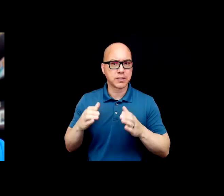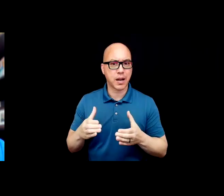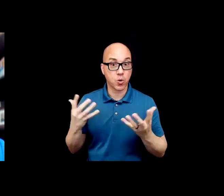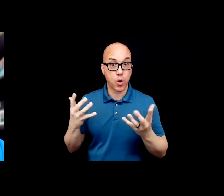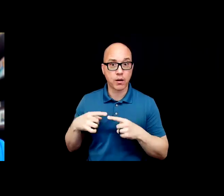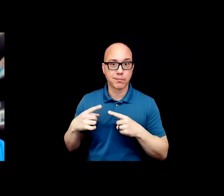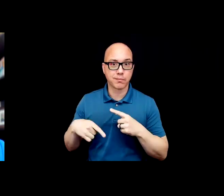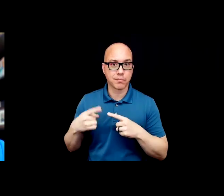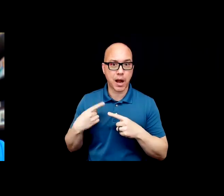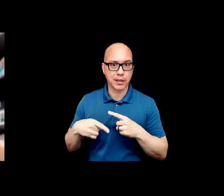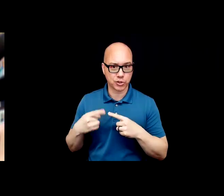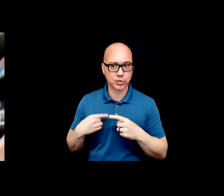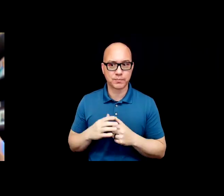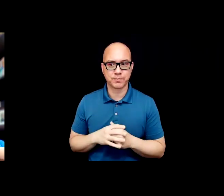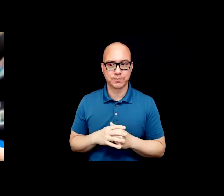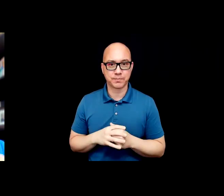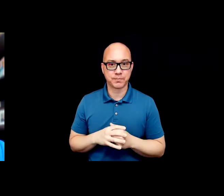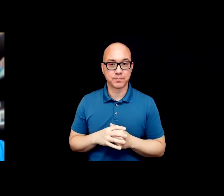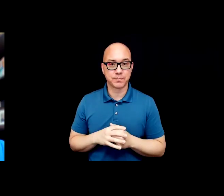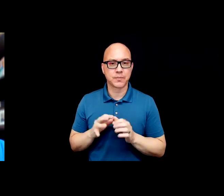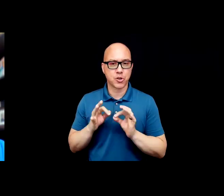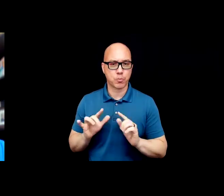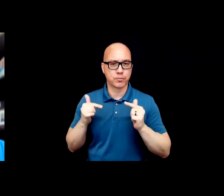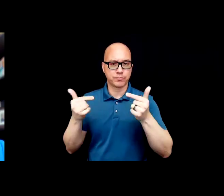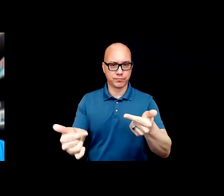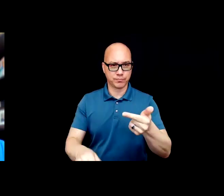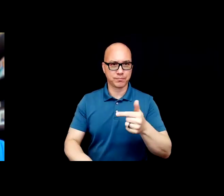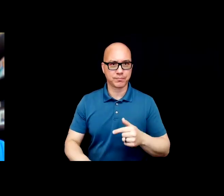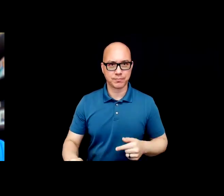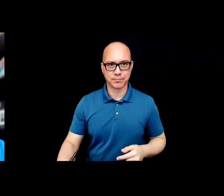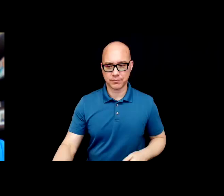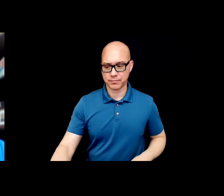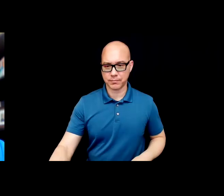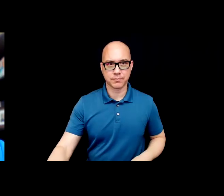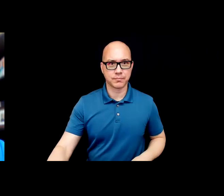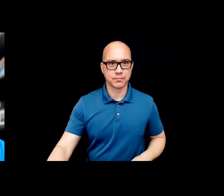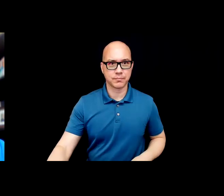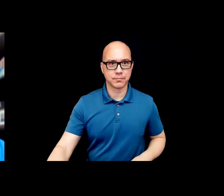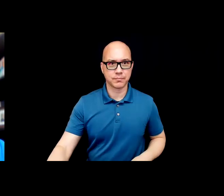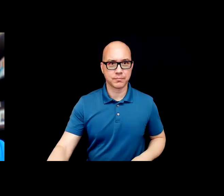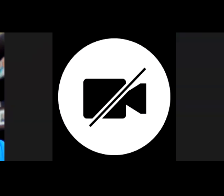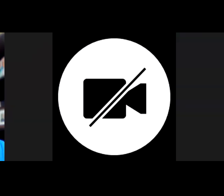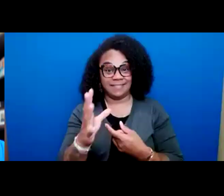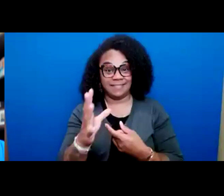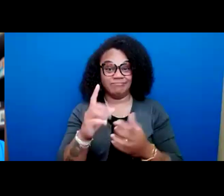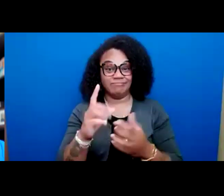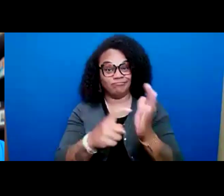mileage. And so if your business involves a lot of travel,